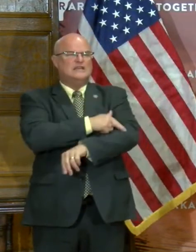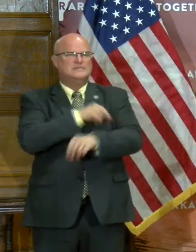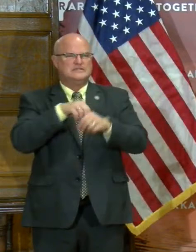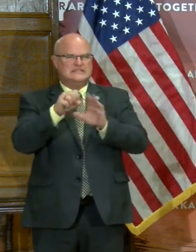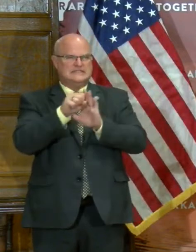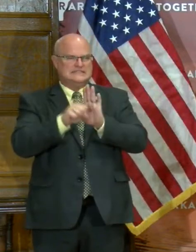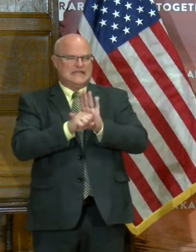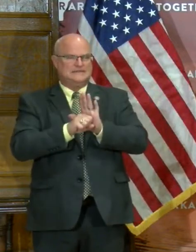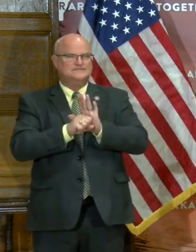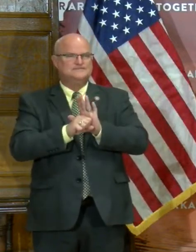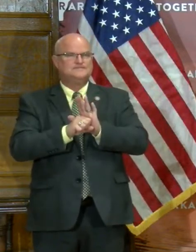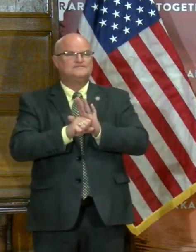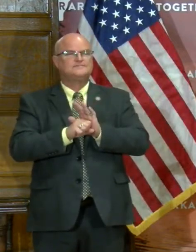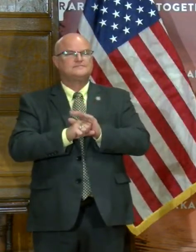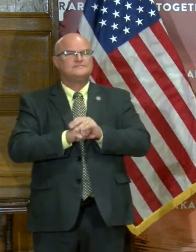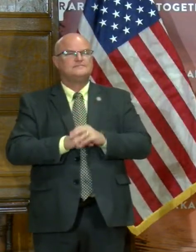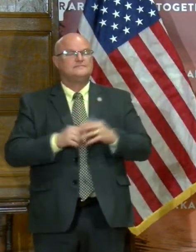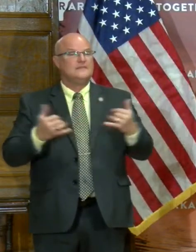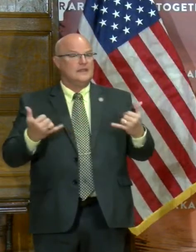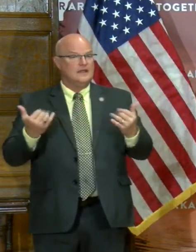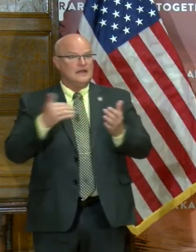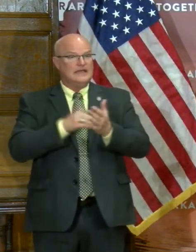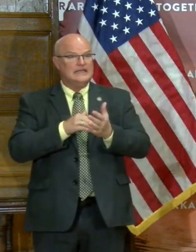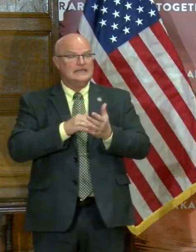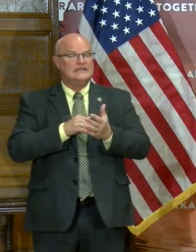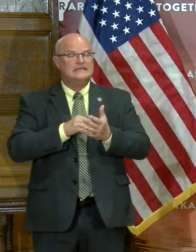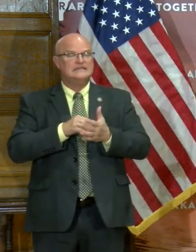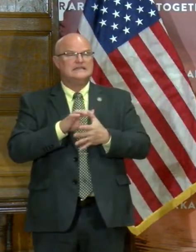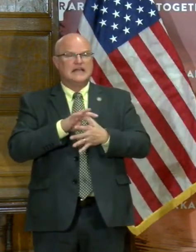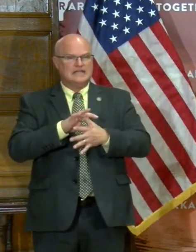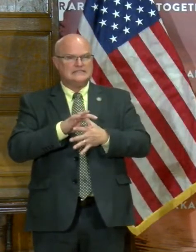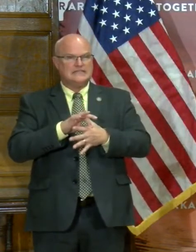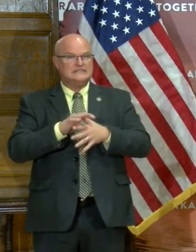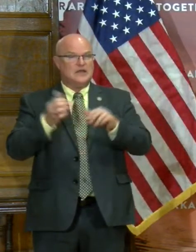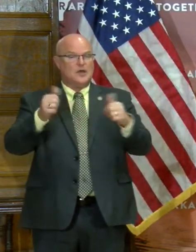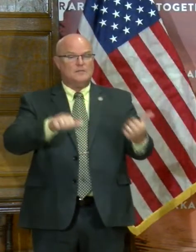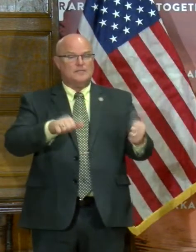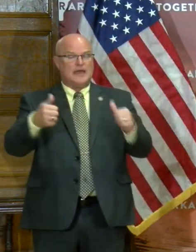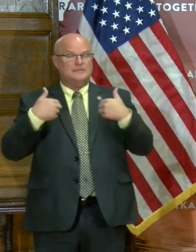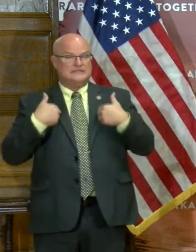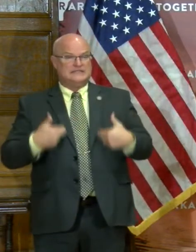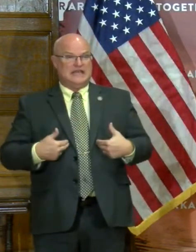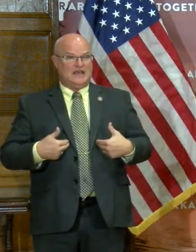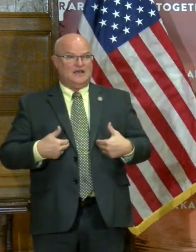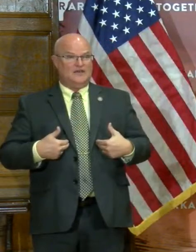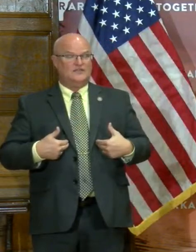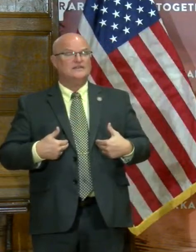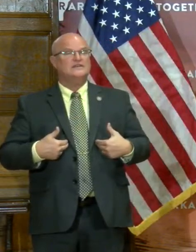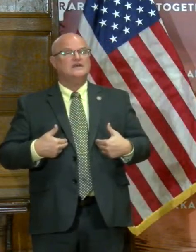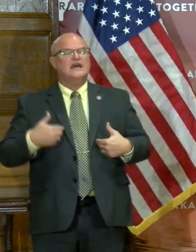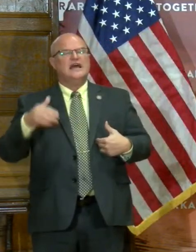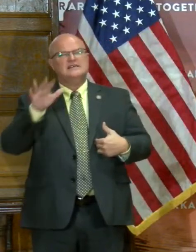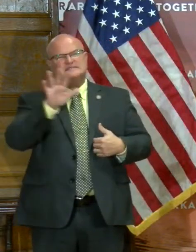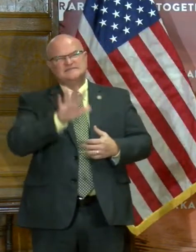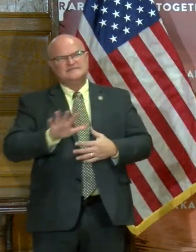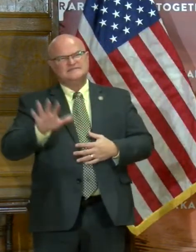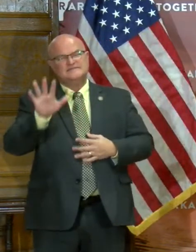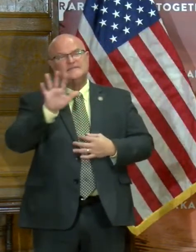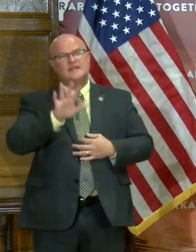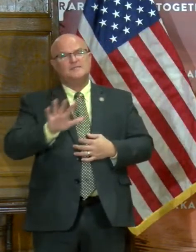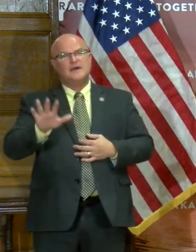that are part of our health system. Now again, context is important. So at Baptist Health, on a given day throughout our health system, we have somewhere